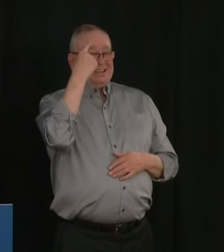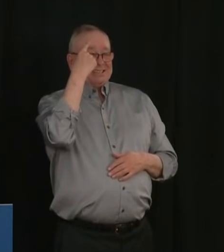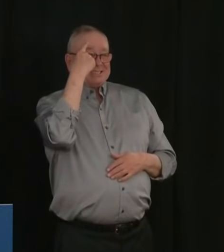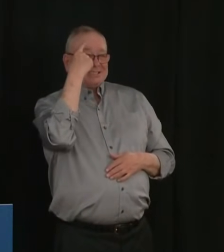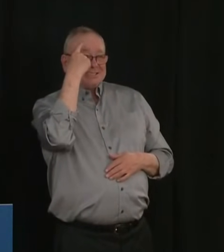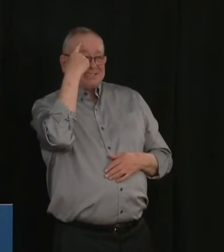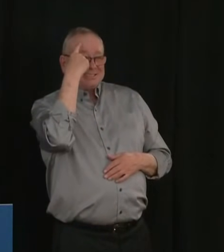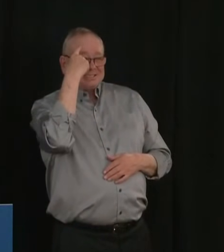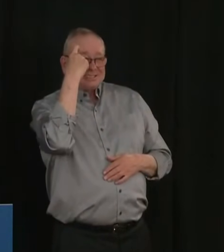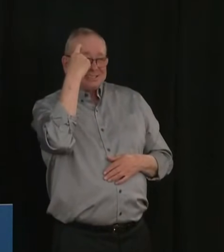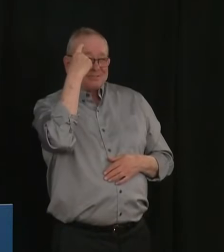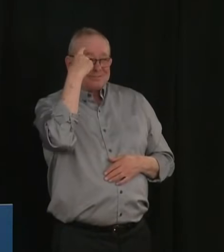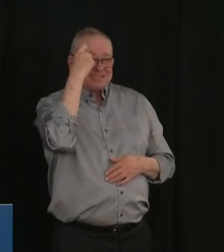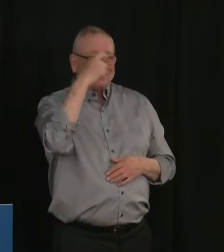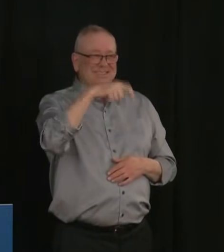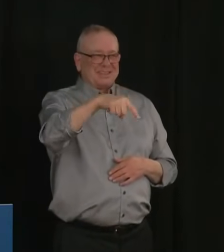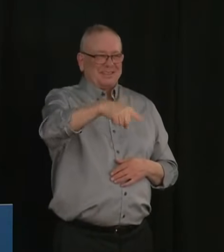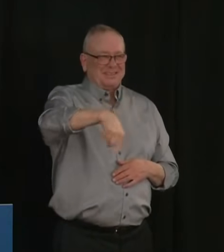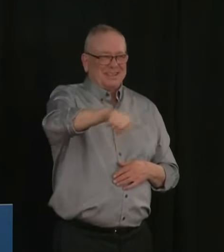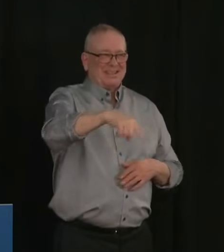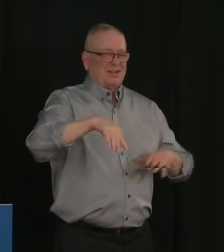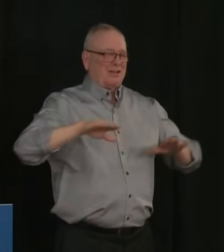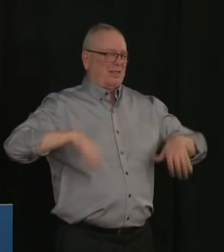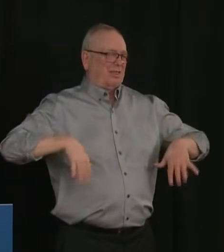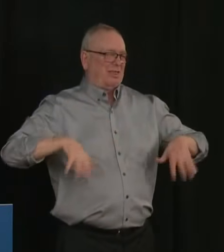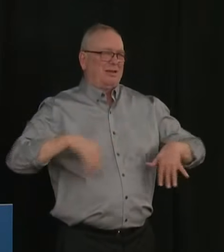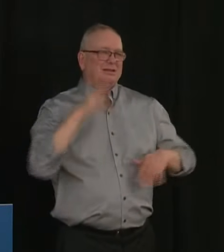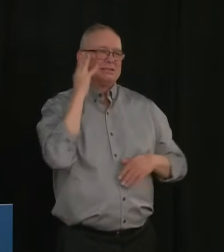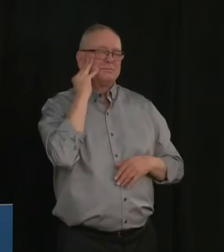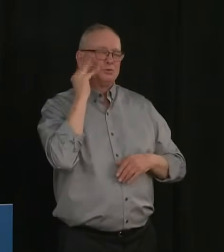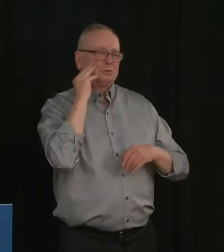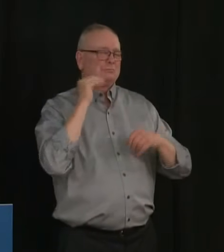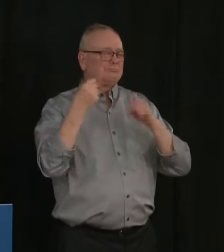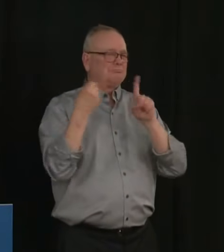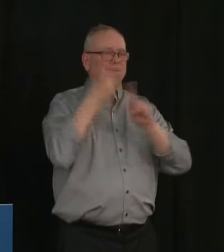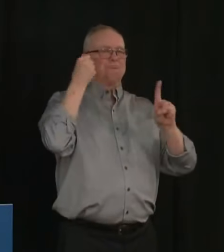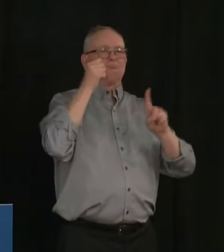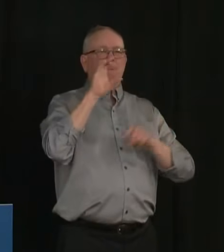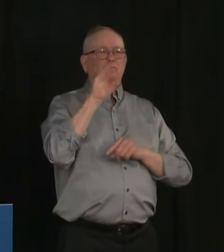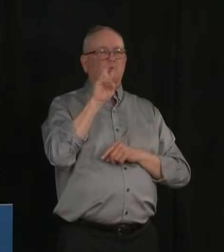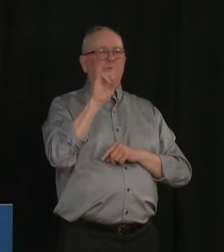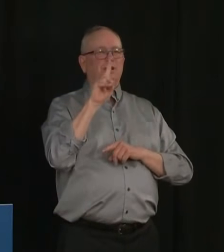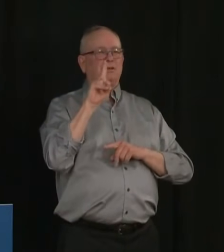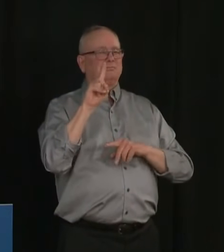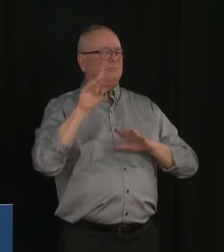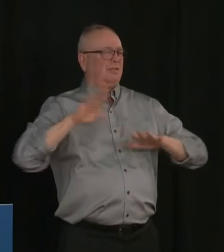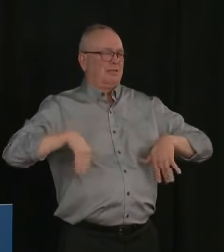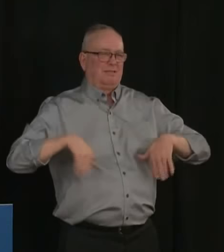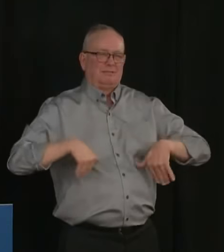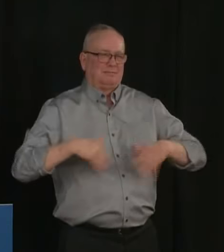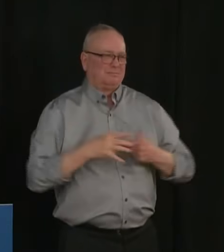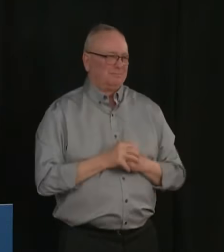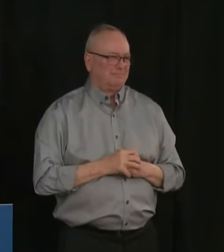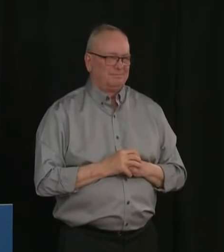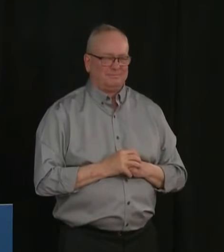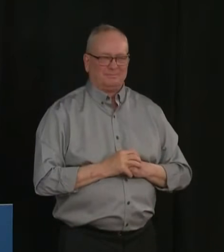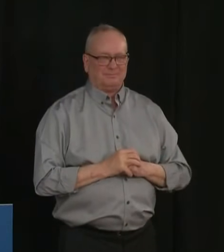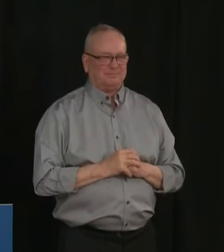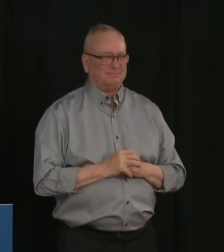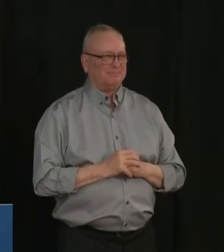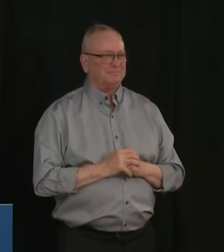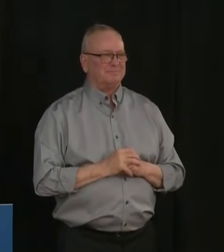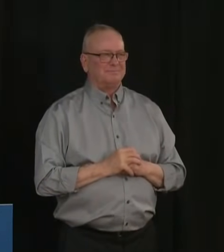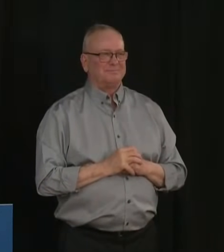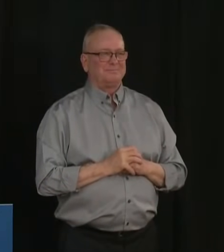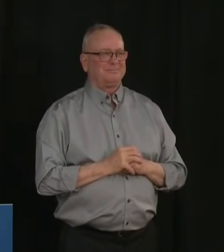and perhaps not having been personally impacted by these severe outcomes. And I think that there are many